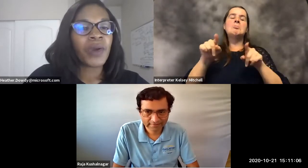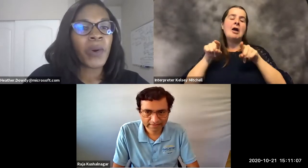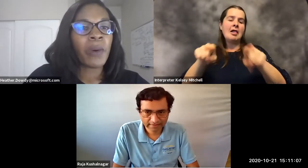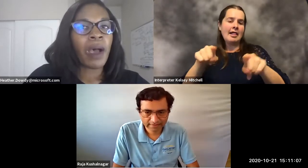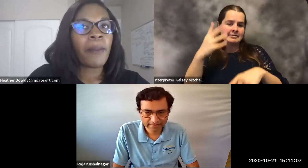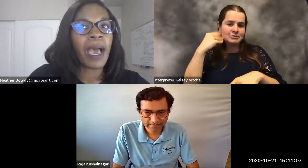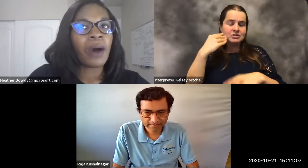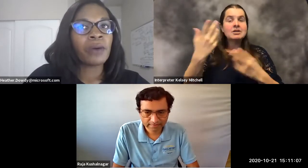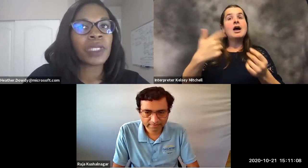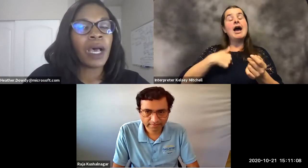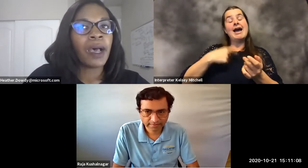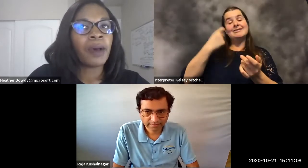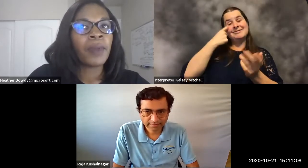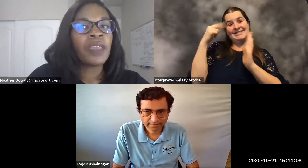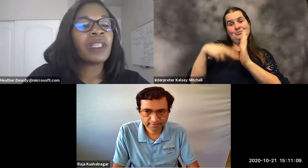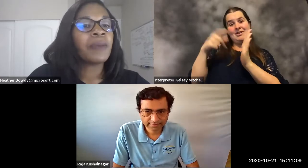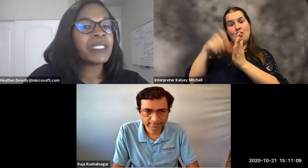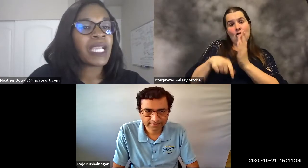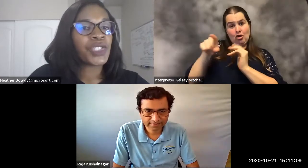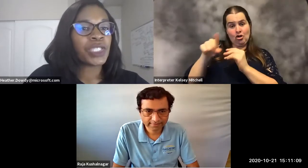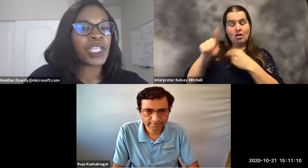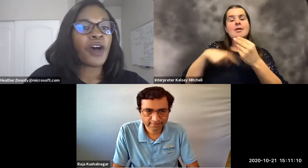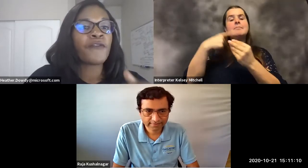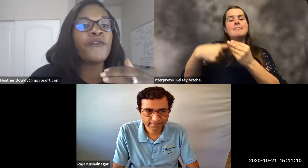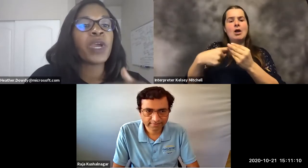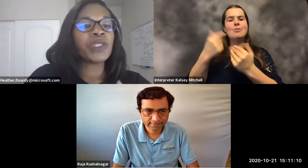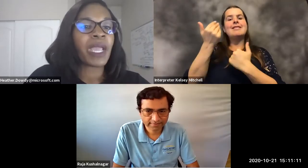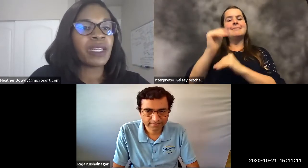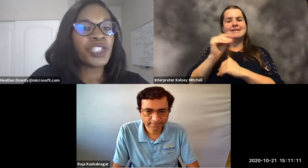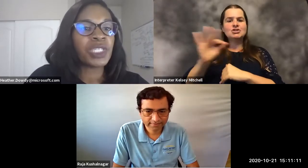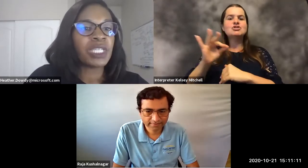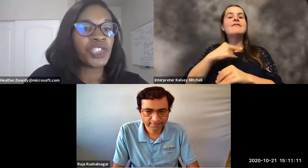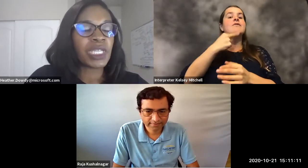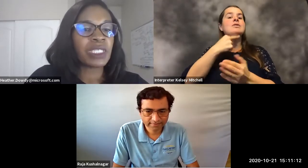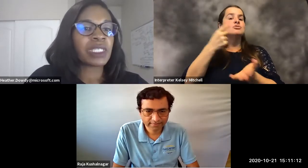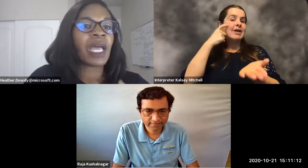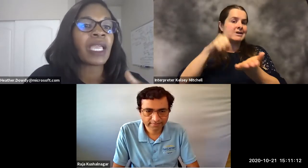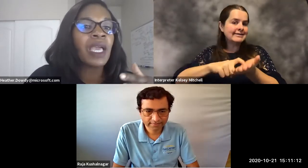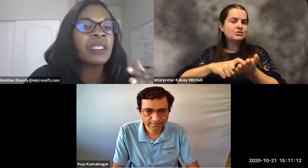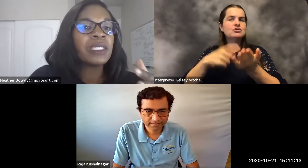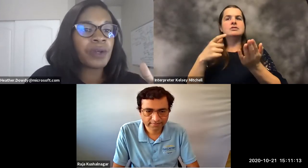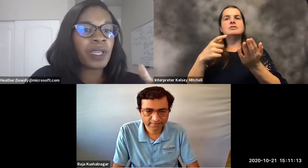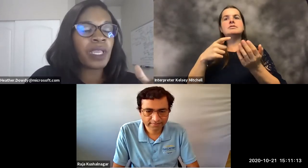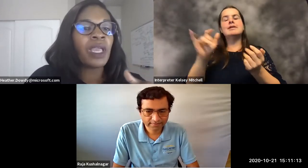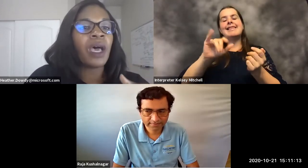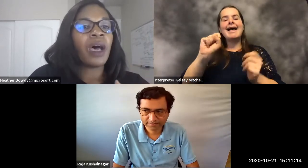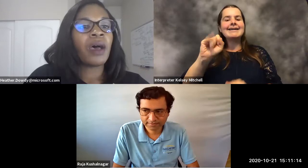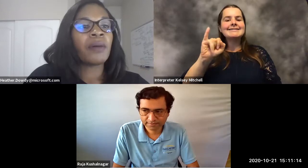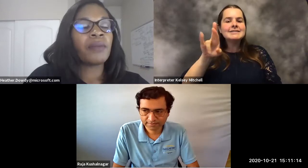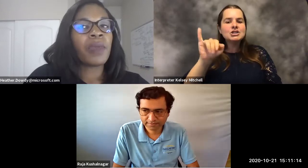an article about the limitations of voice recognition engines like